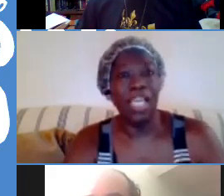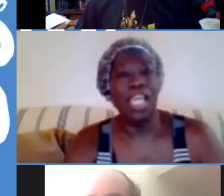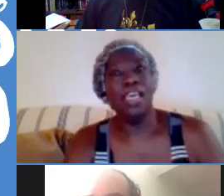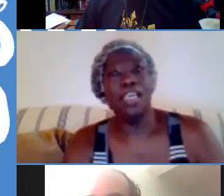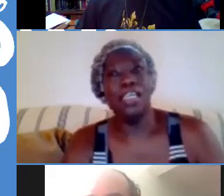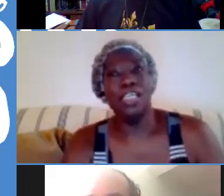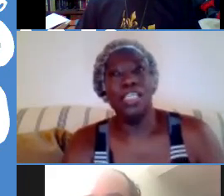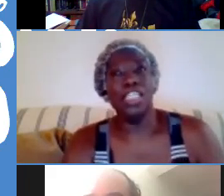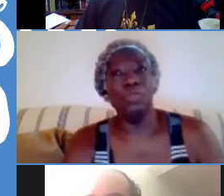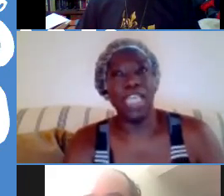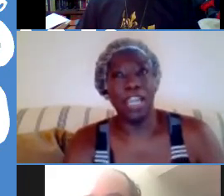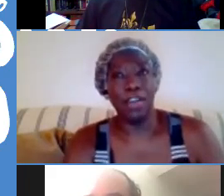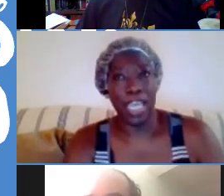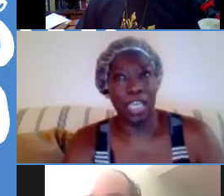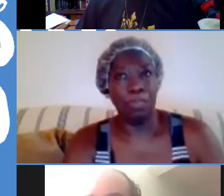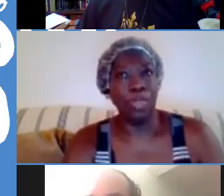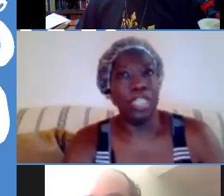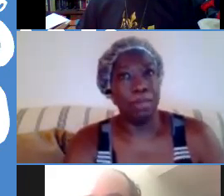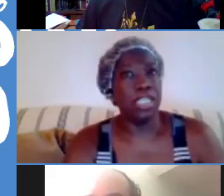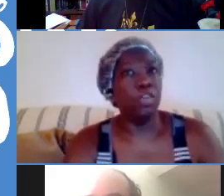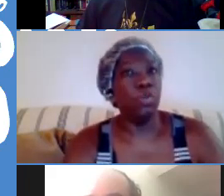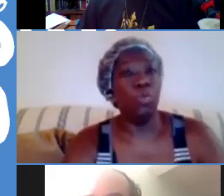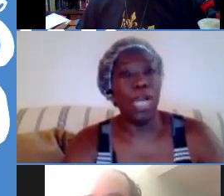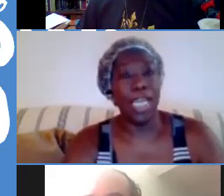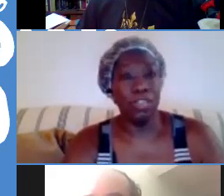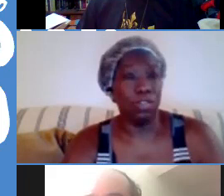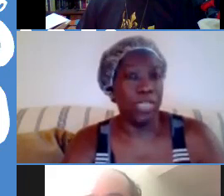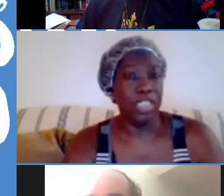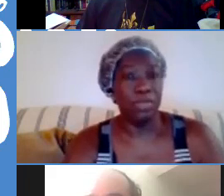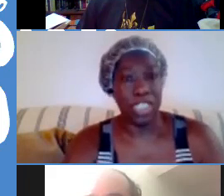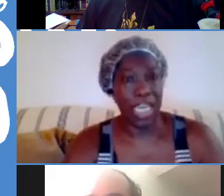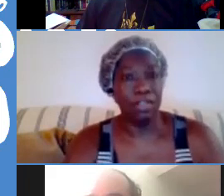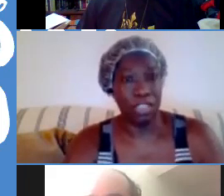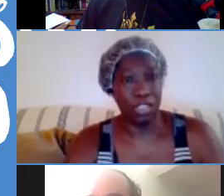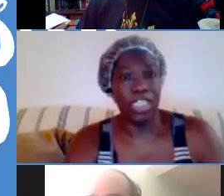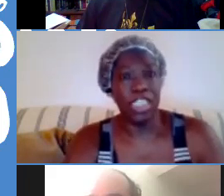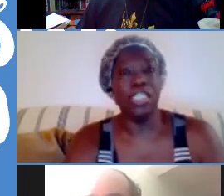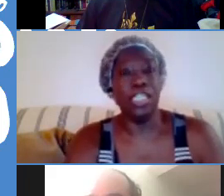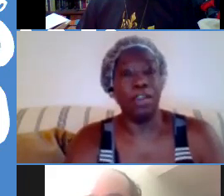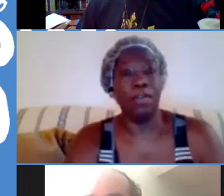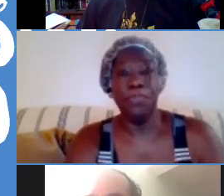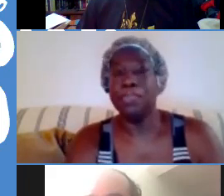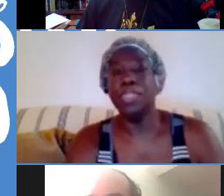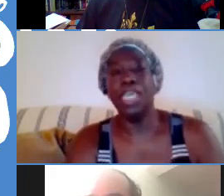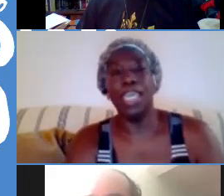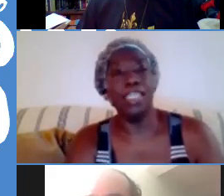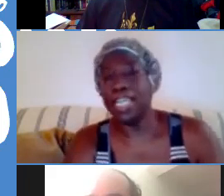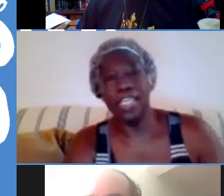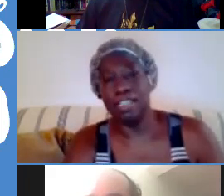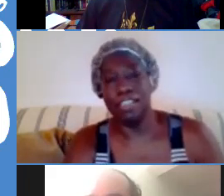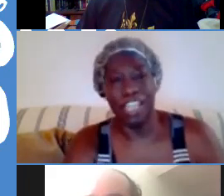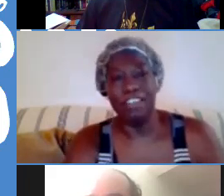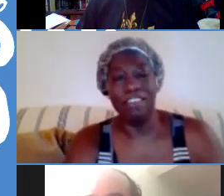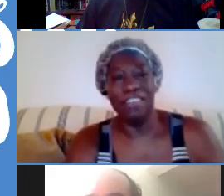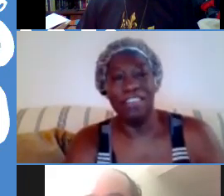BASL. She was hired at a predominantly white school when she was allowed to start teaching there, and they